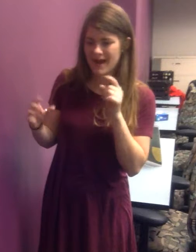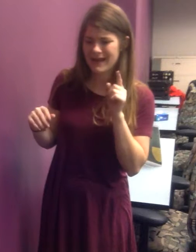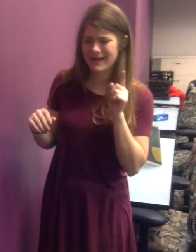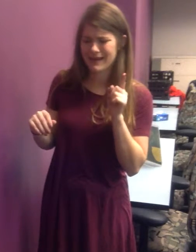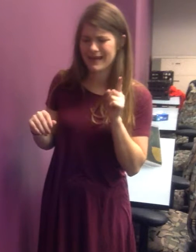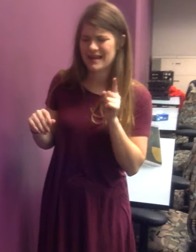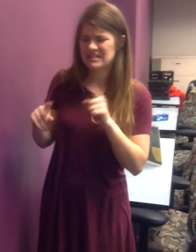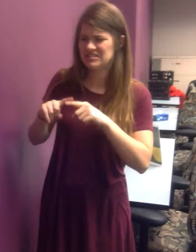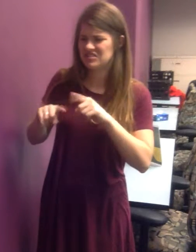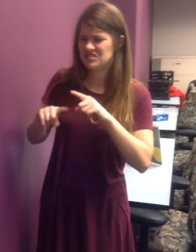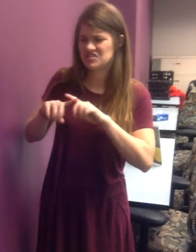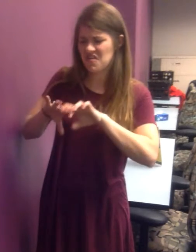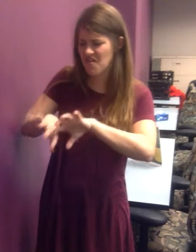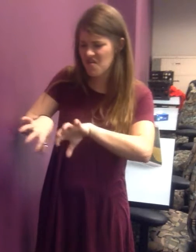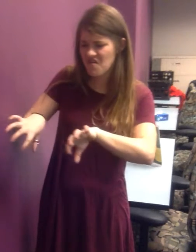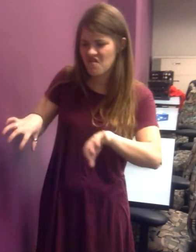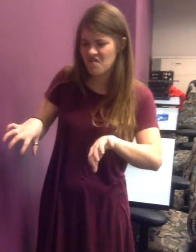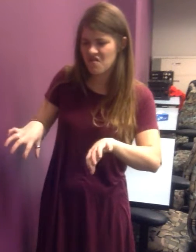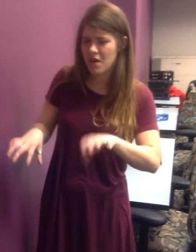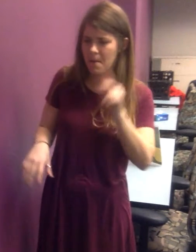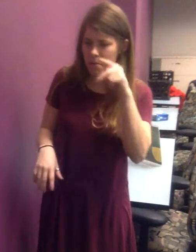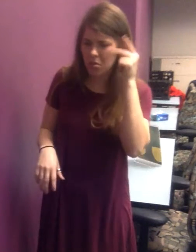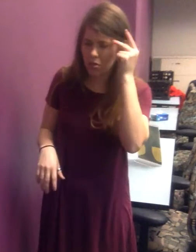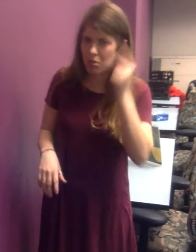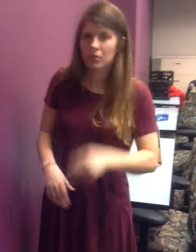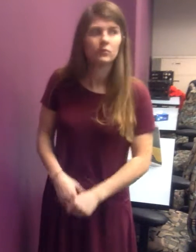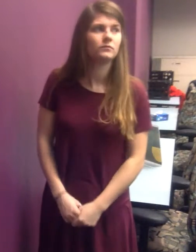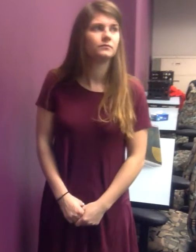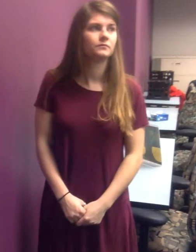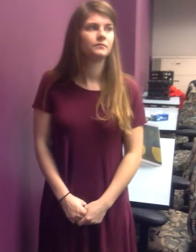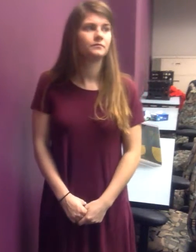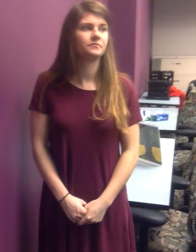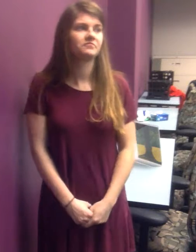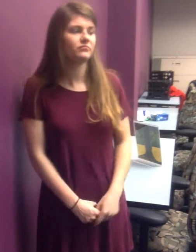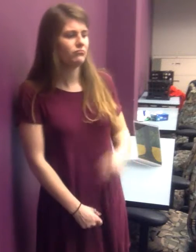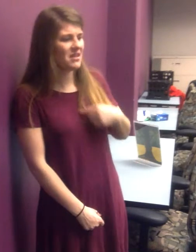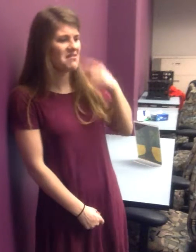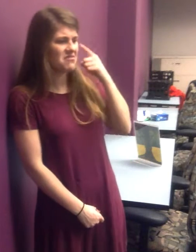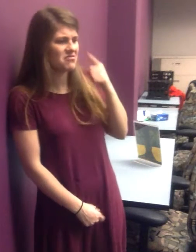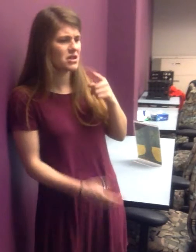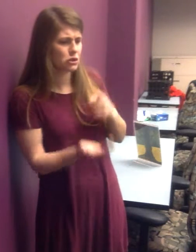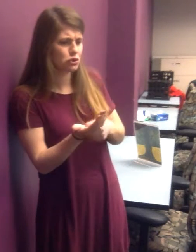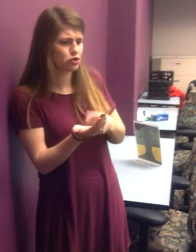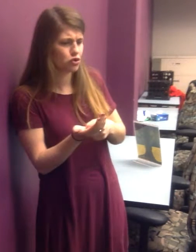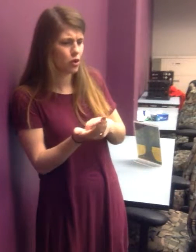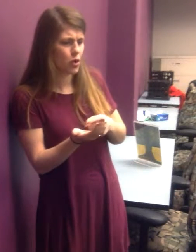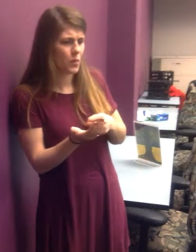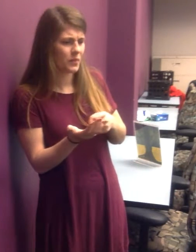his tone and manner. He did at a certain point come across as holier than thou. That's nothing about Americans. I'm not really big on holier than